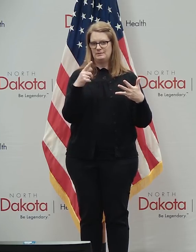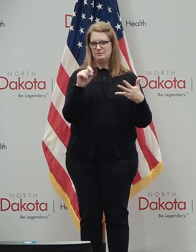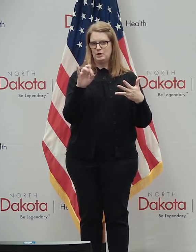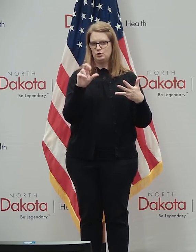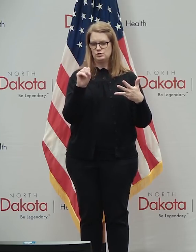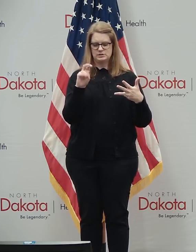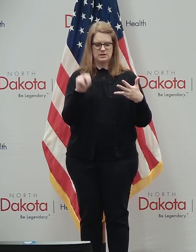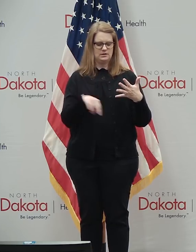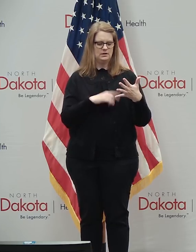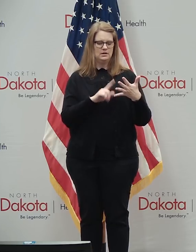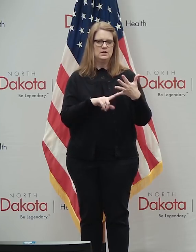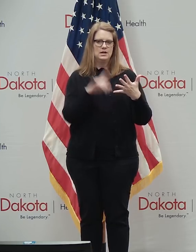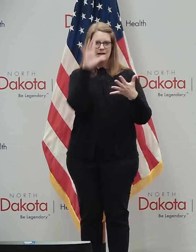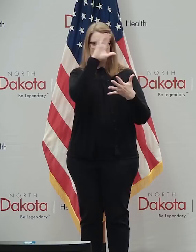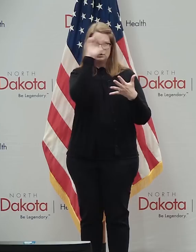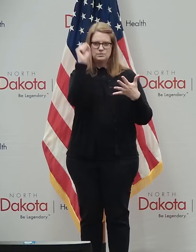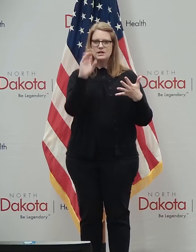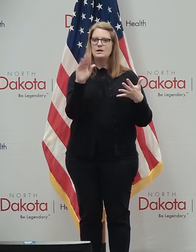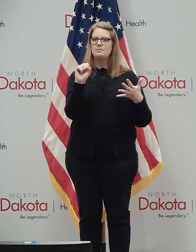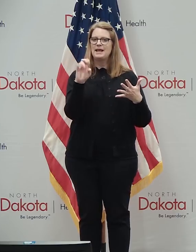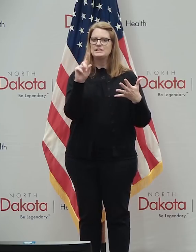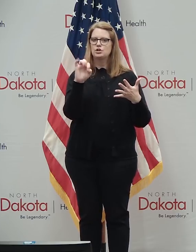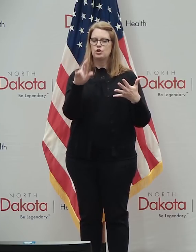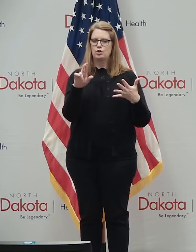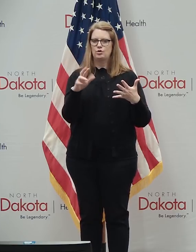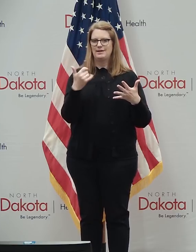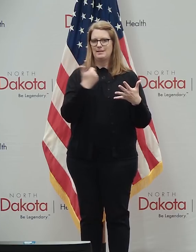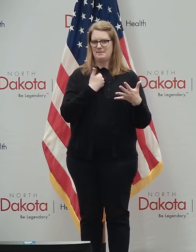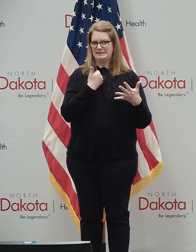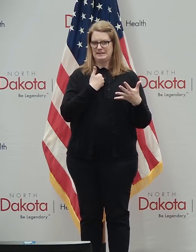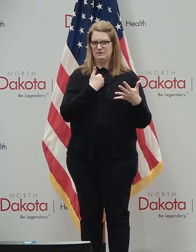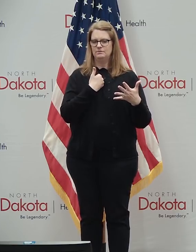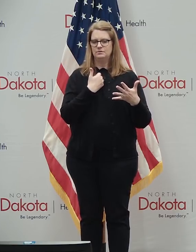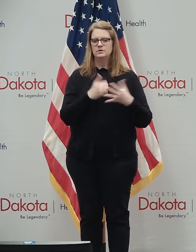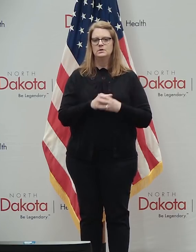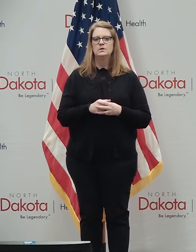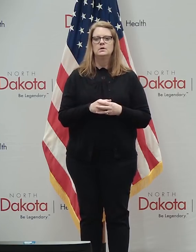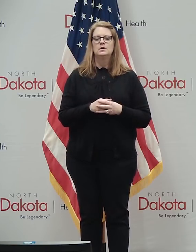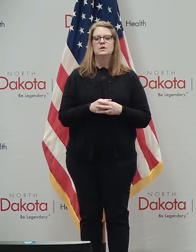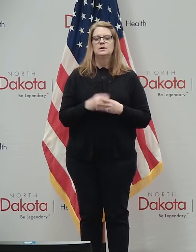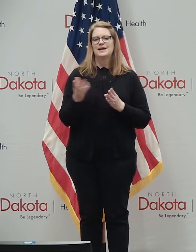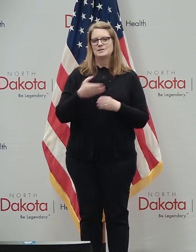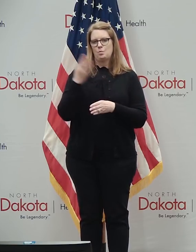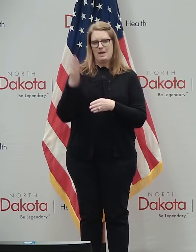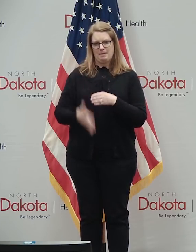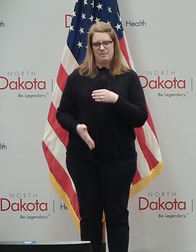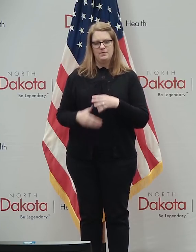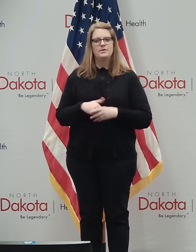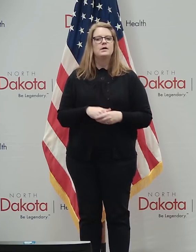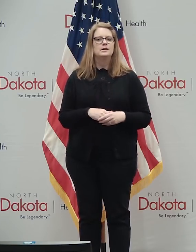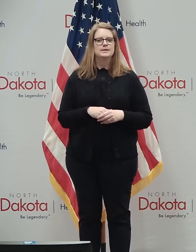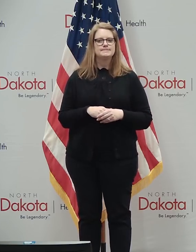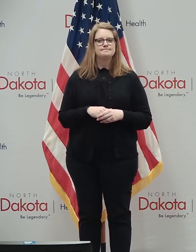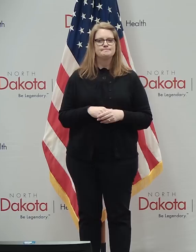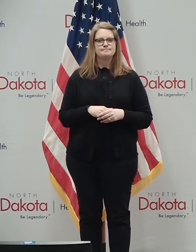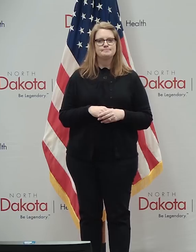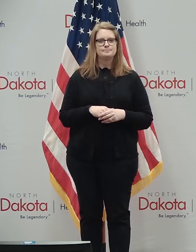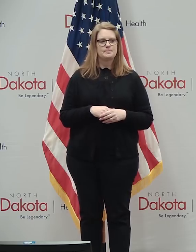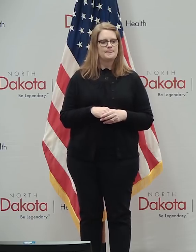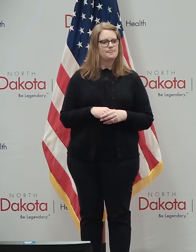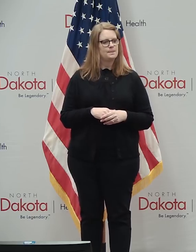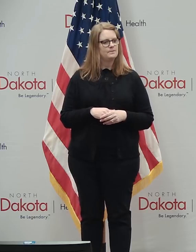following that, Superintendent Baesler, and then again myself back up on a wrap-up. Let me